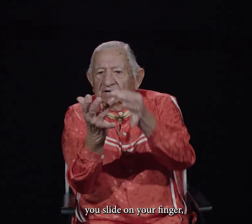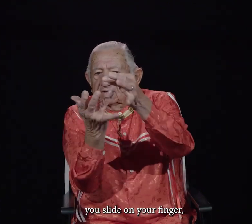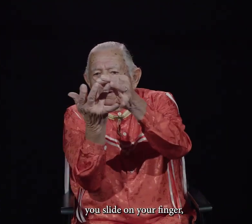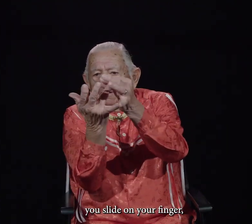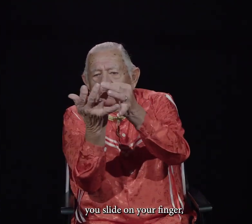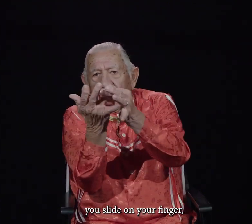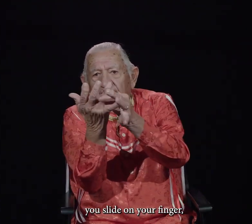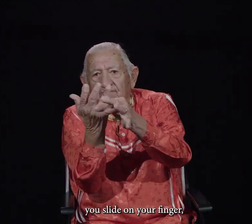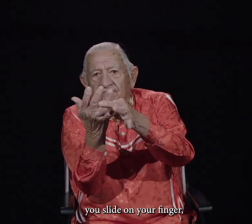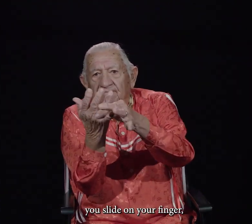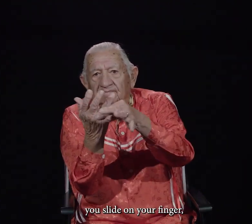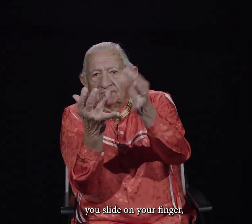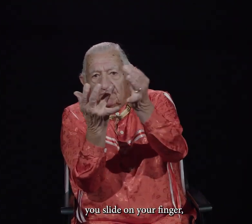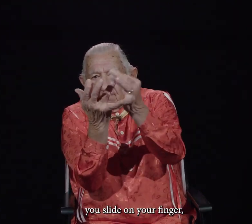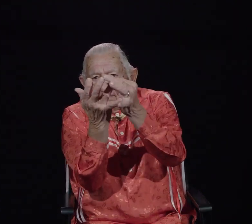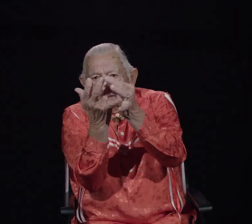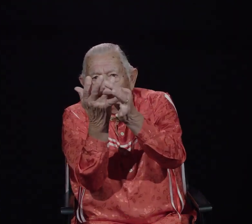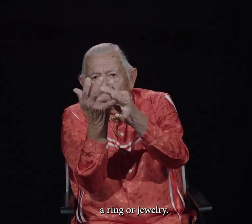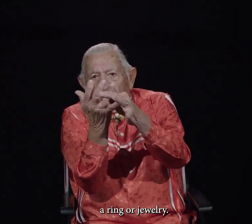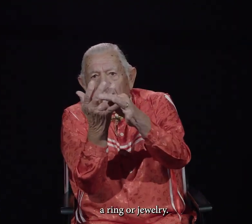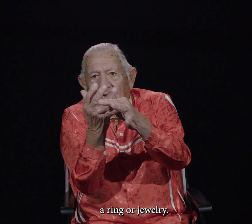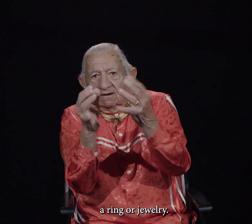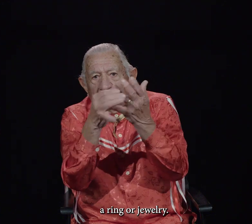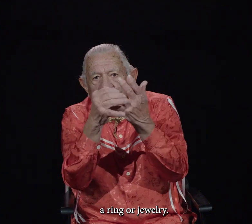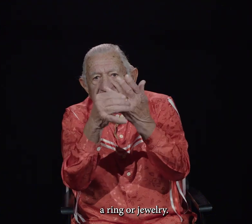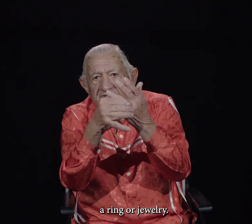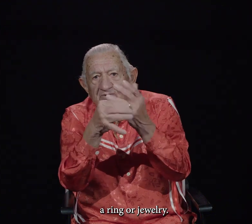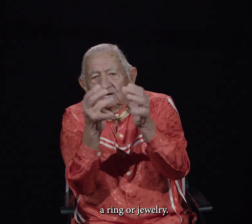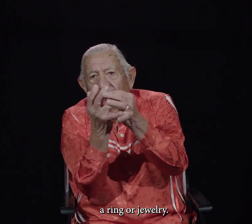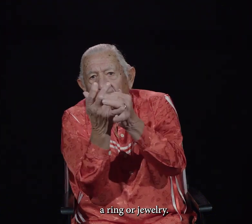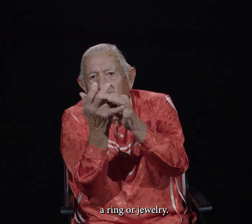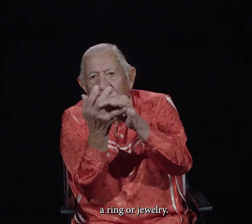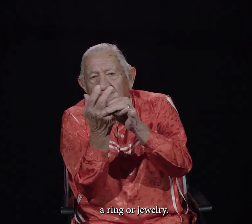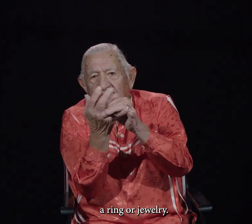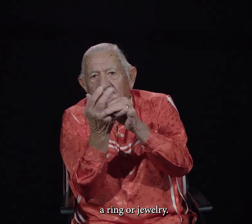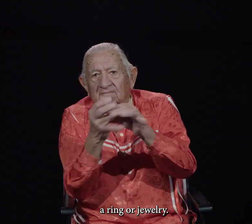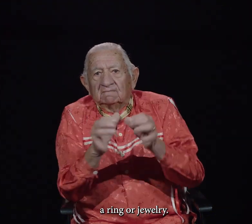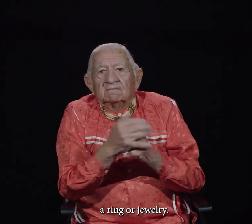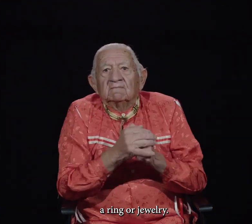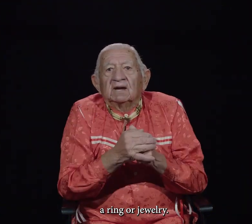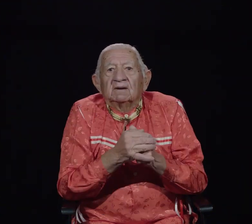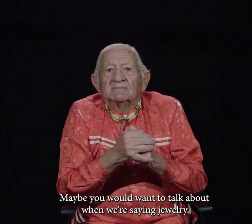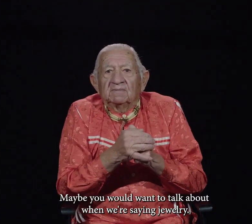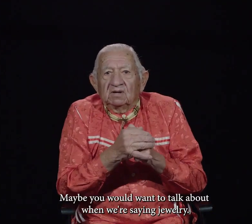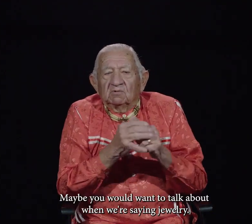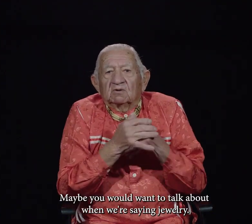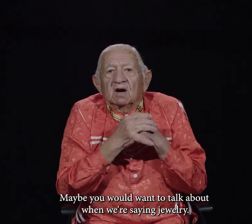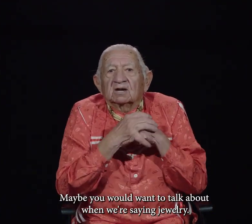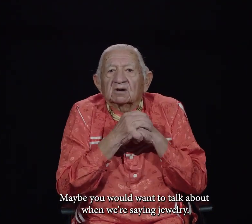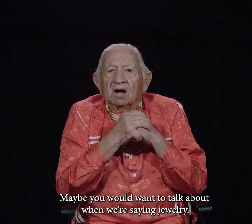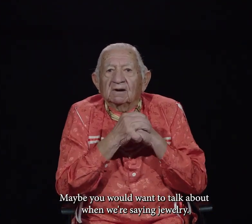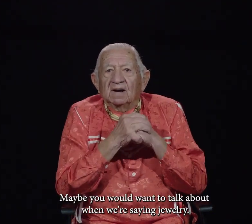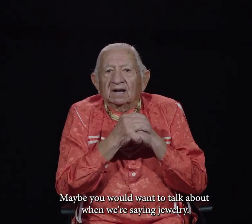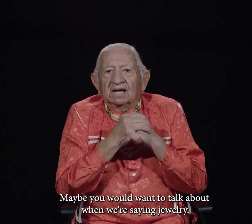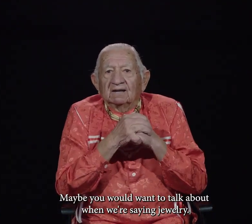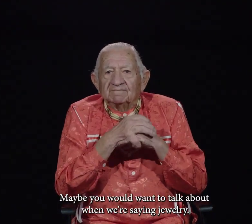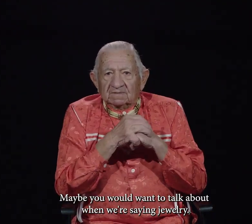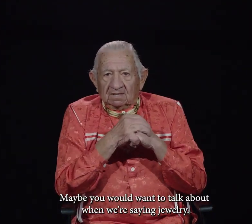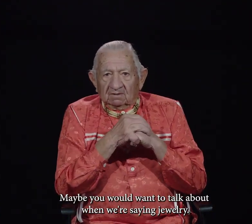finger. A ring or jewelry. Maybe you would want to talk about, when